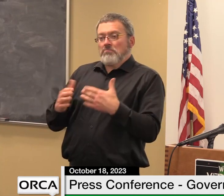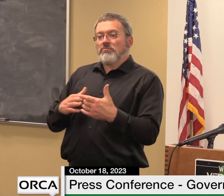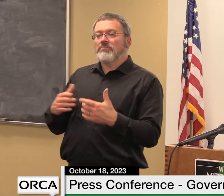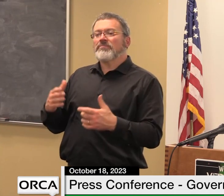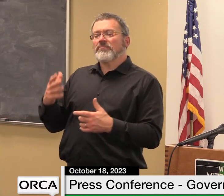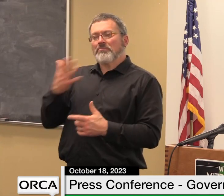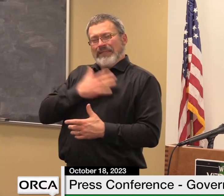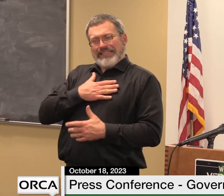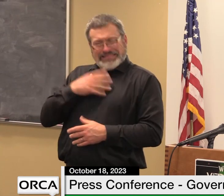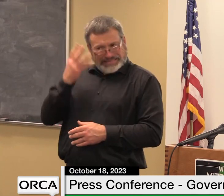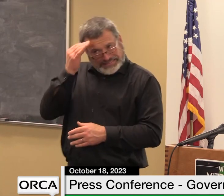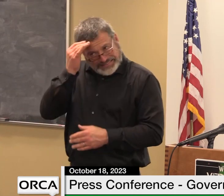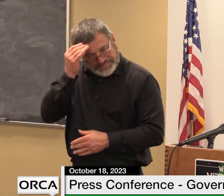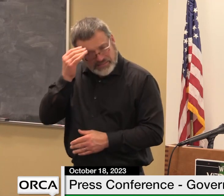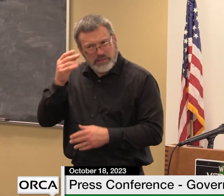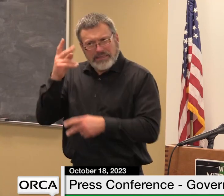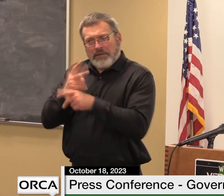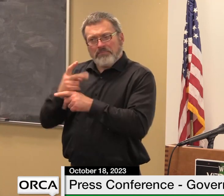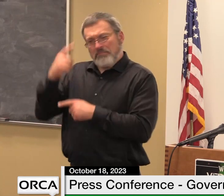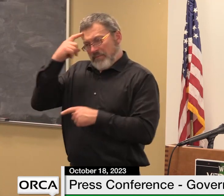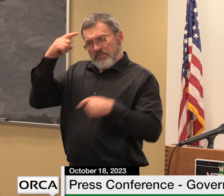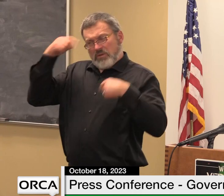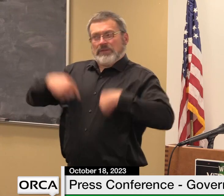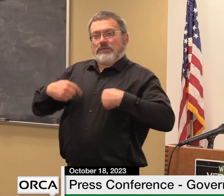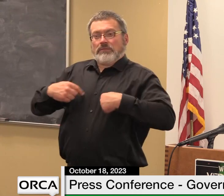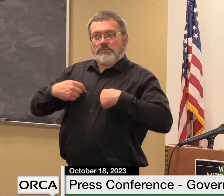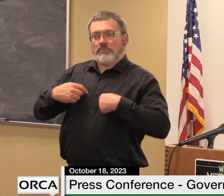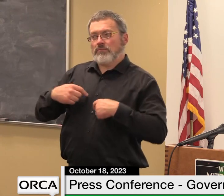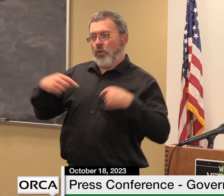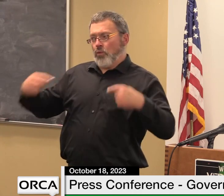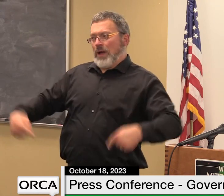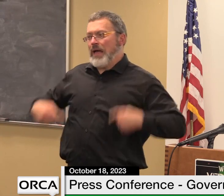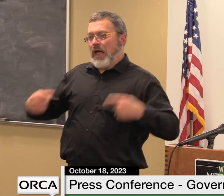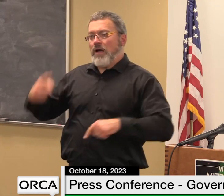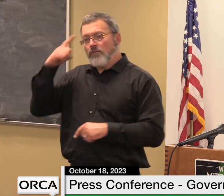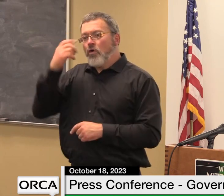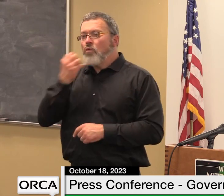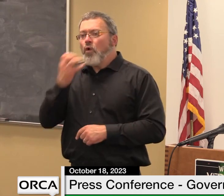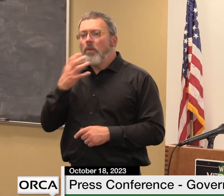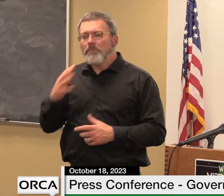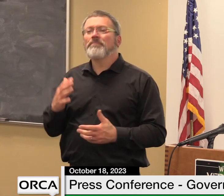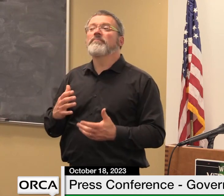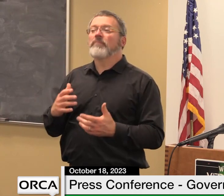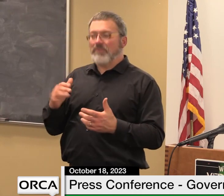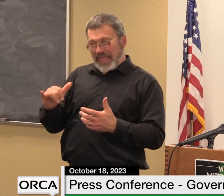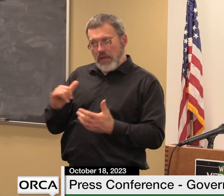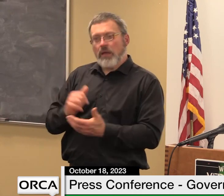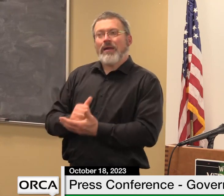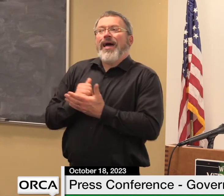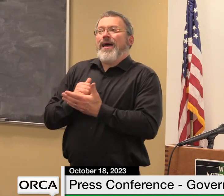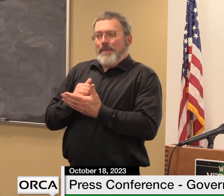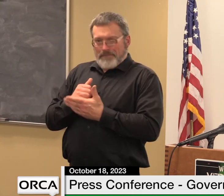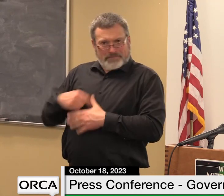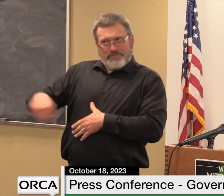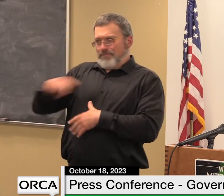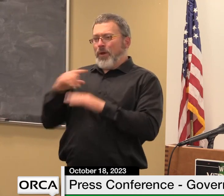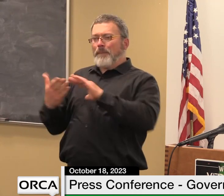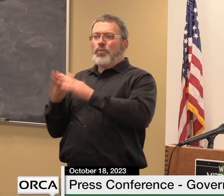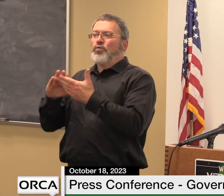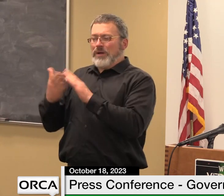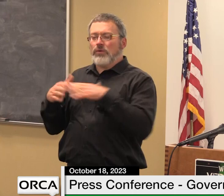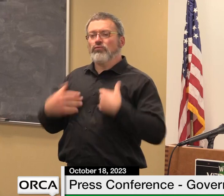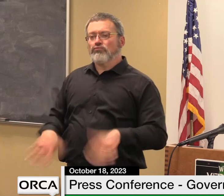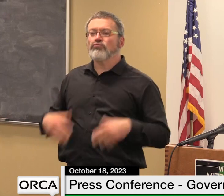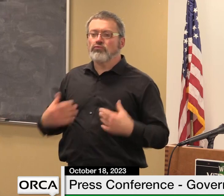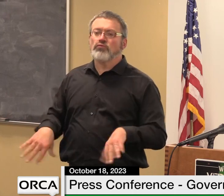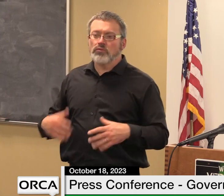them to a wonderful cause. It's a great way for folks to help out their neighbors, get back to their community, and keep Vermont a